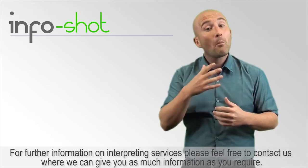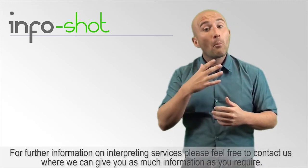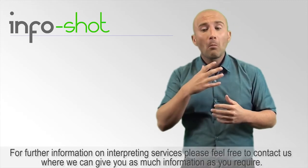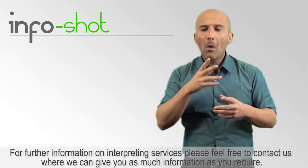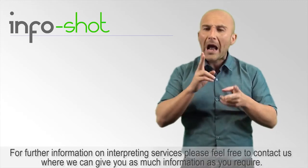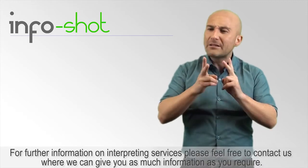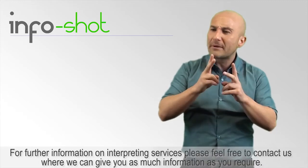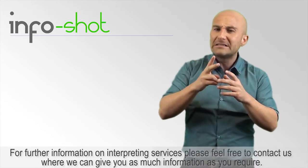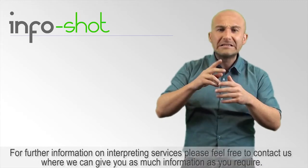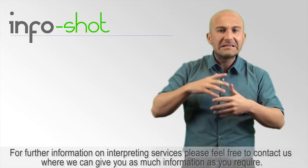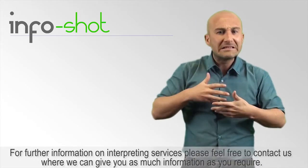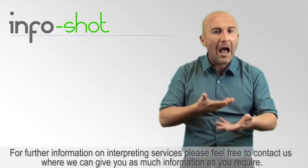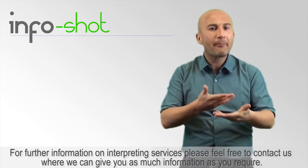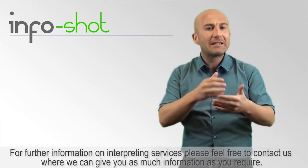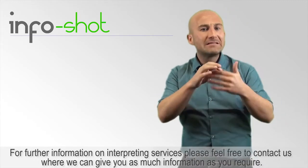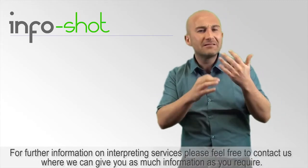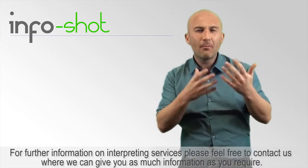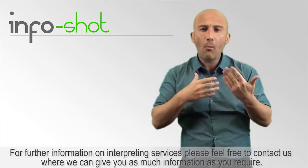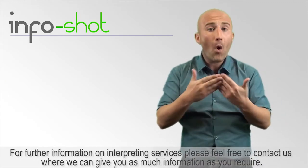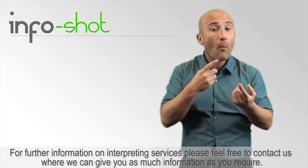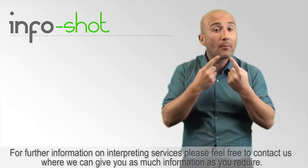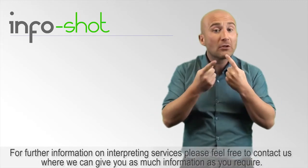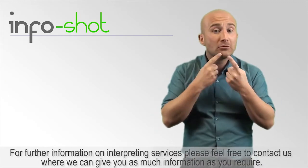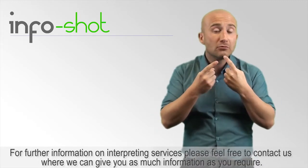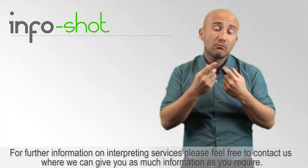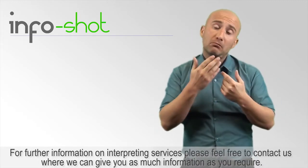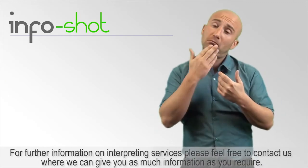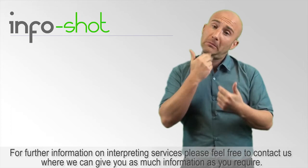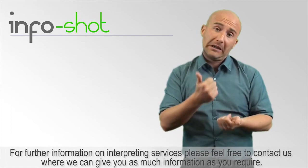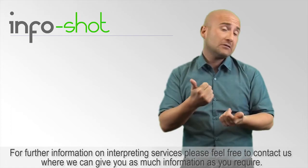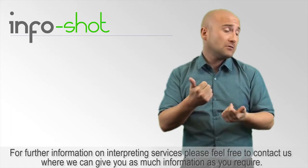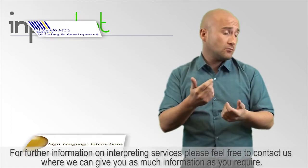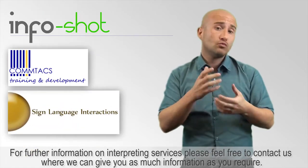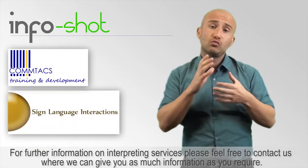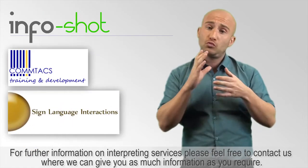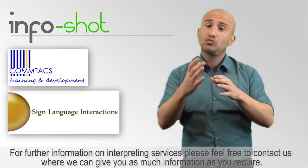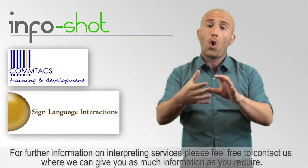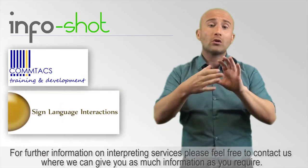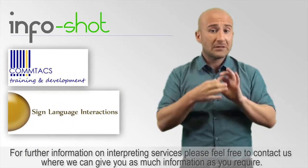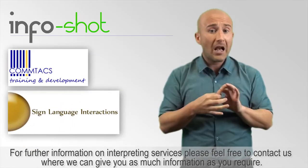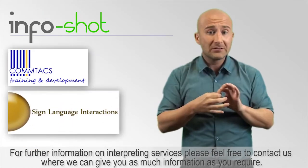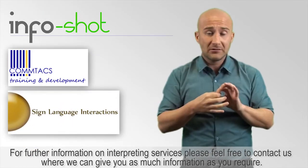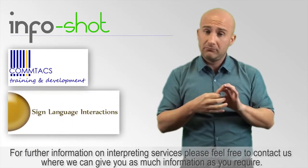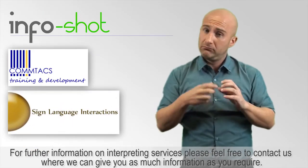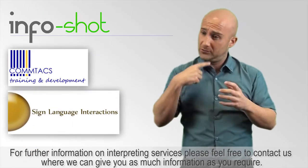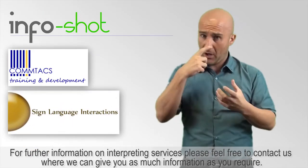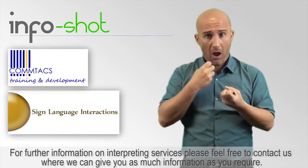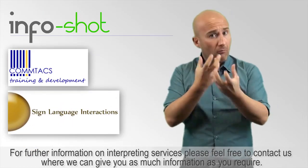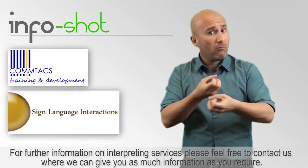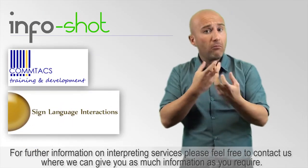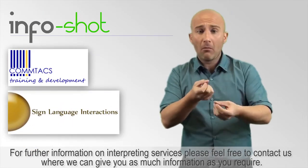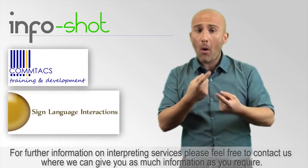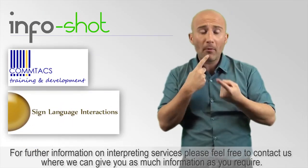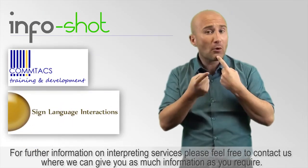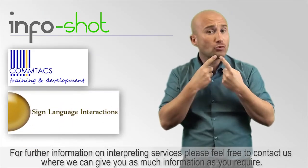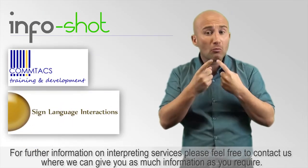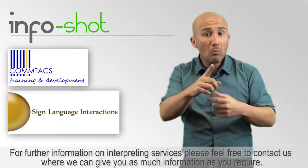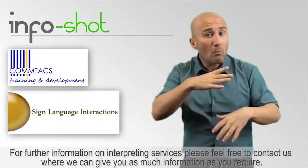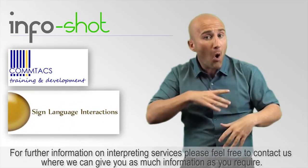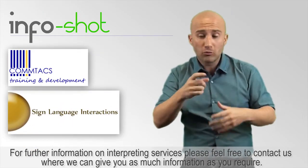For further information on interpreting services, please feel free to contact us, where we can give you as much information as you require.